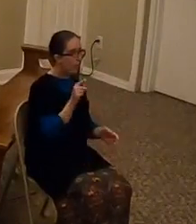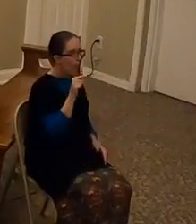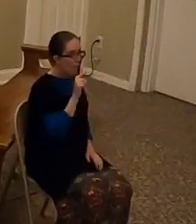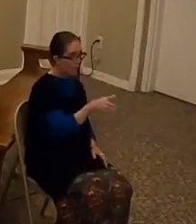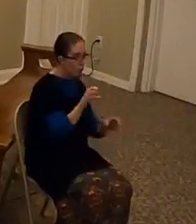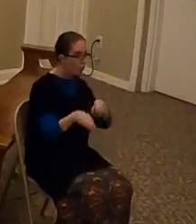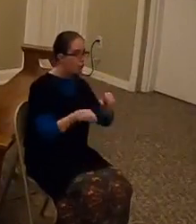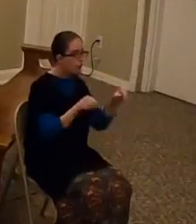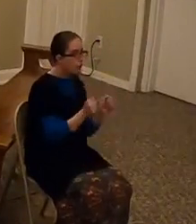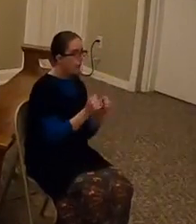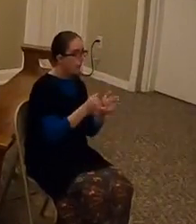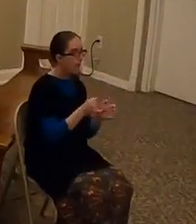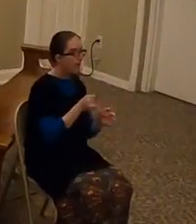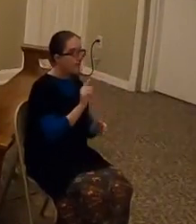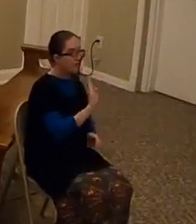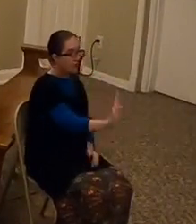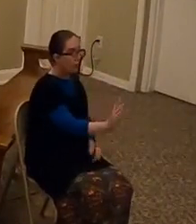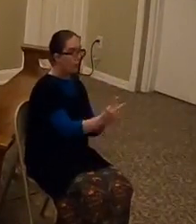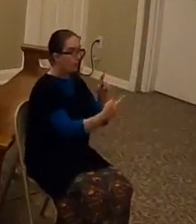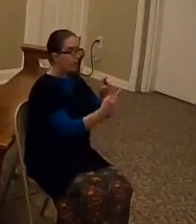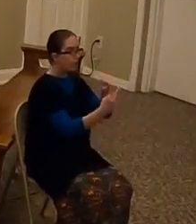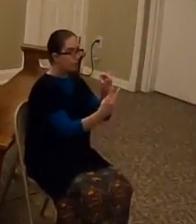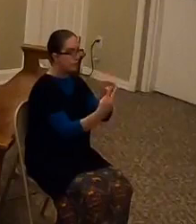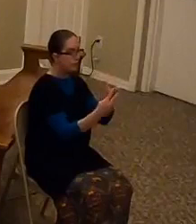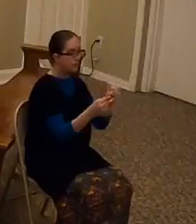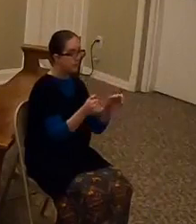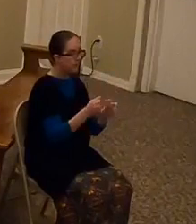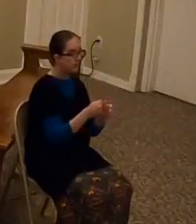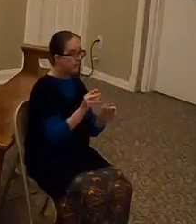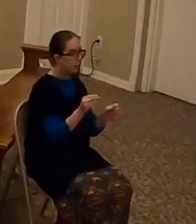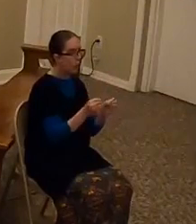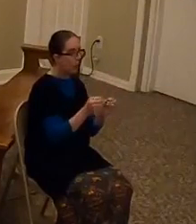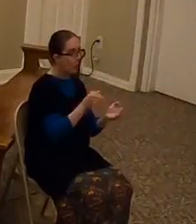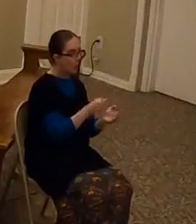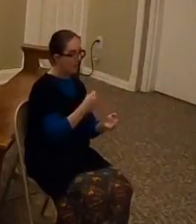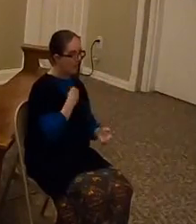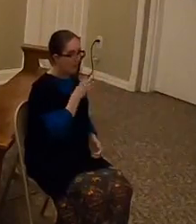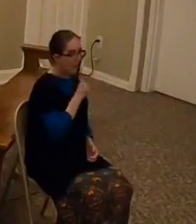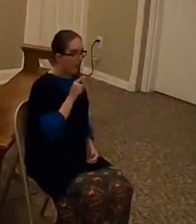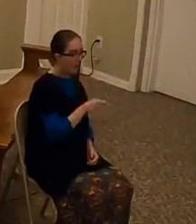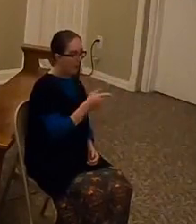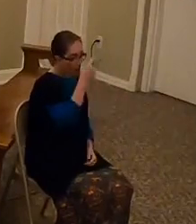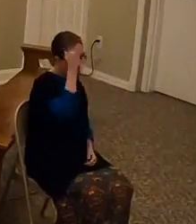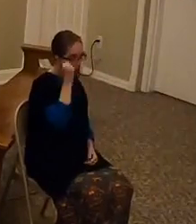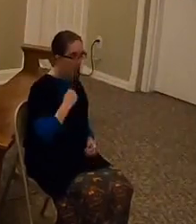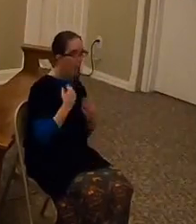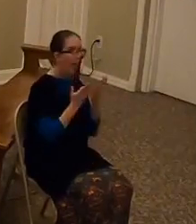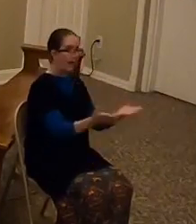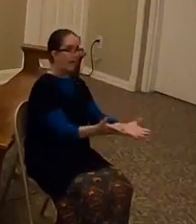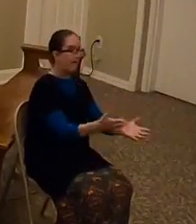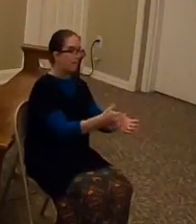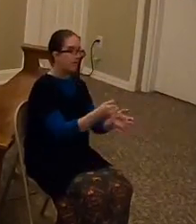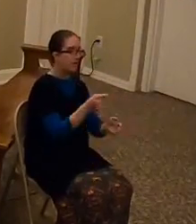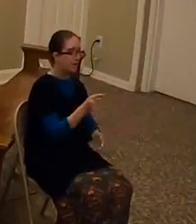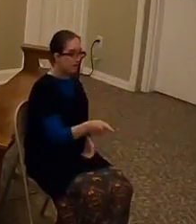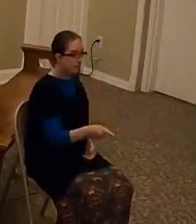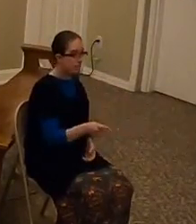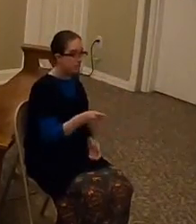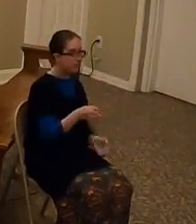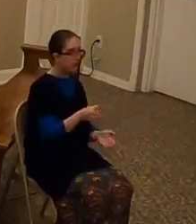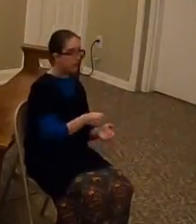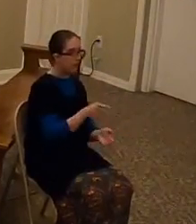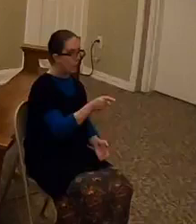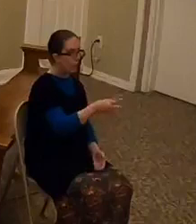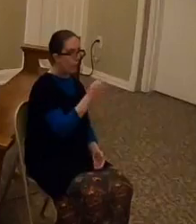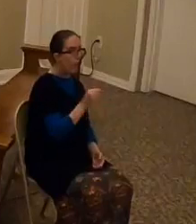you do with it is up to you. But it's no longer between me and you because I delivered it to you. It's